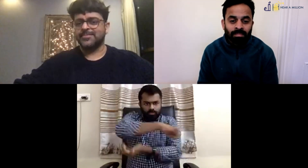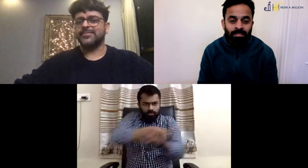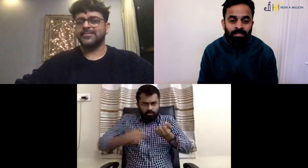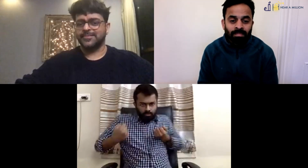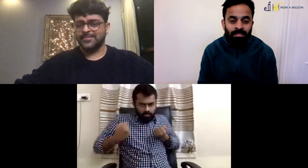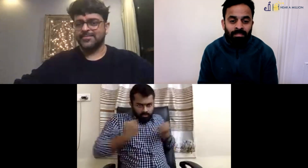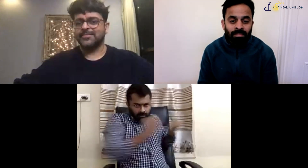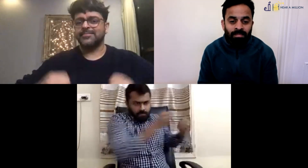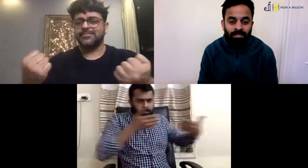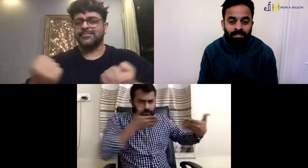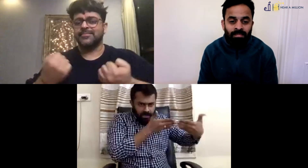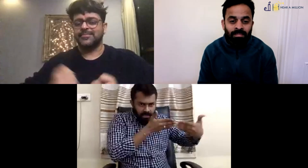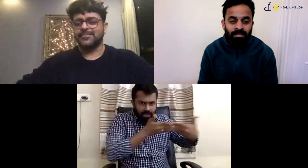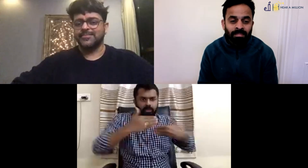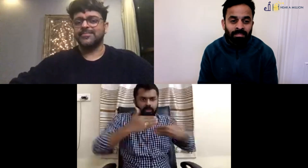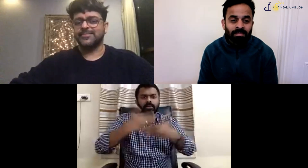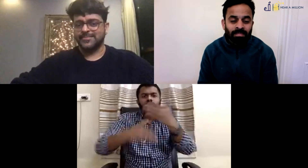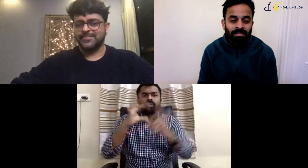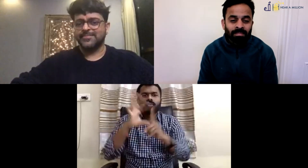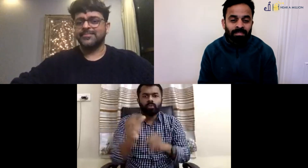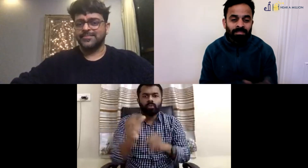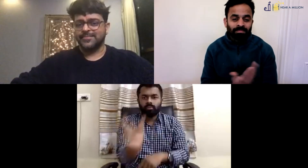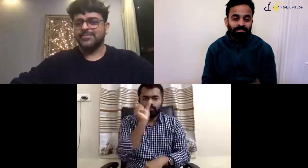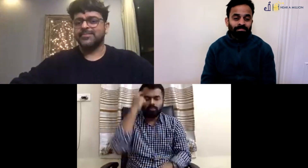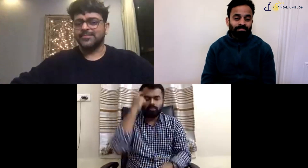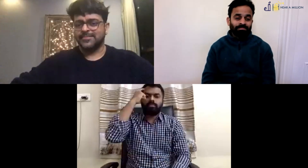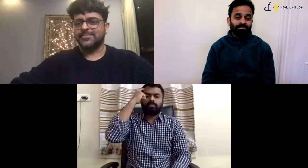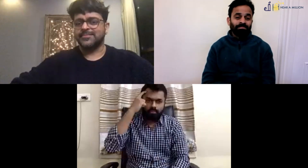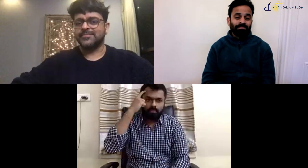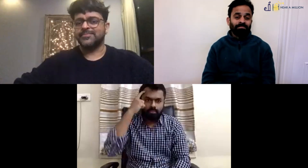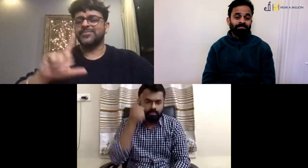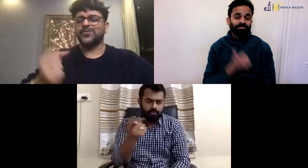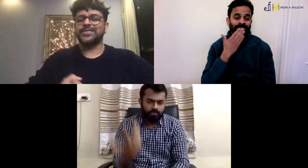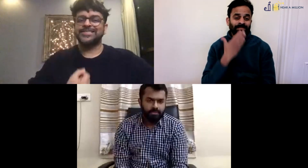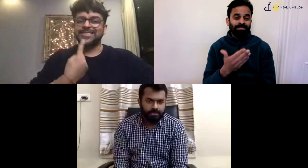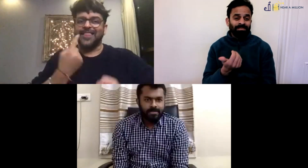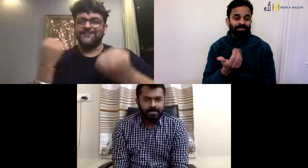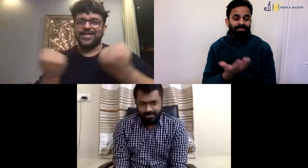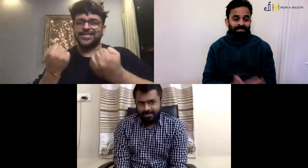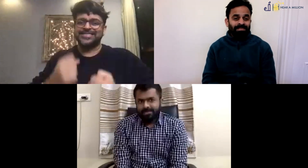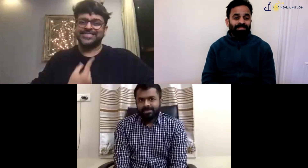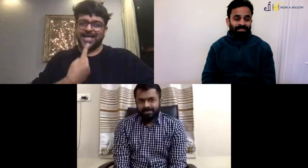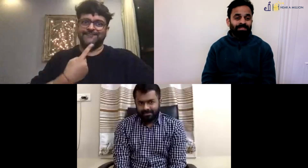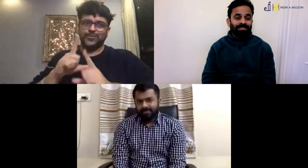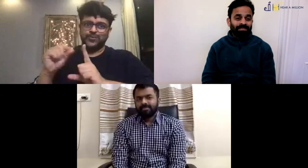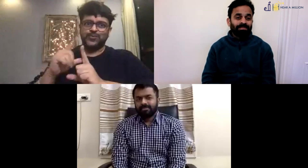discuss, take the different route, and just work hard. So that just kept me in mind.